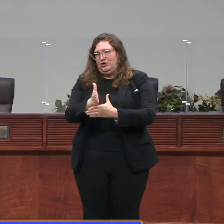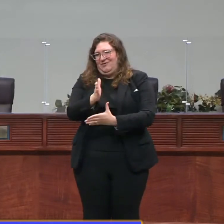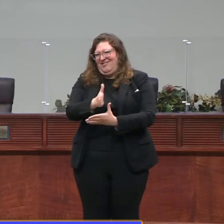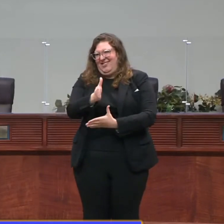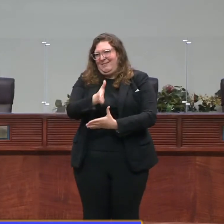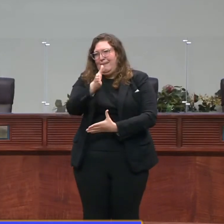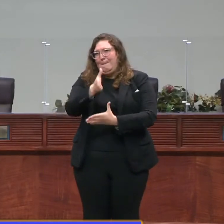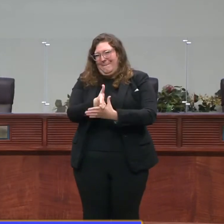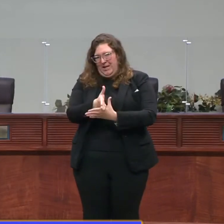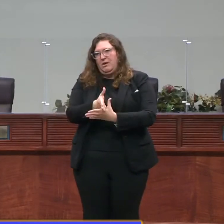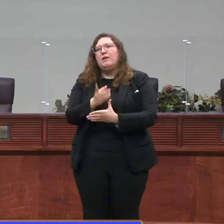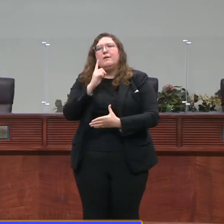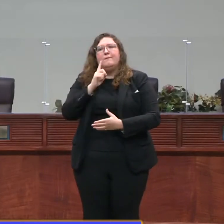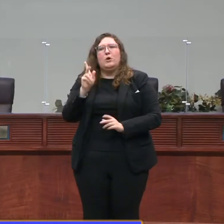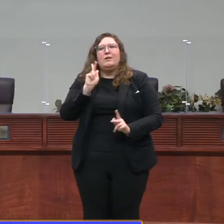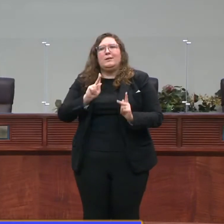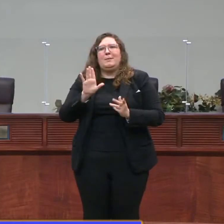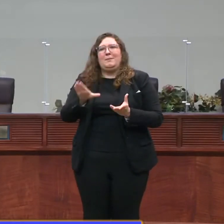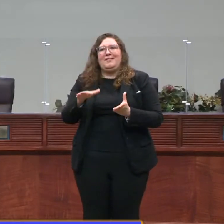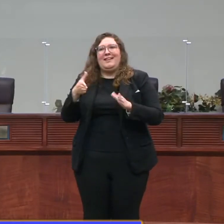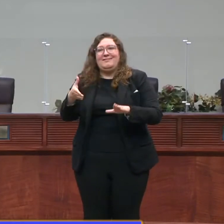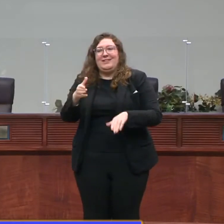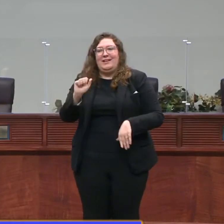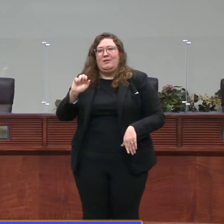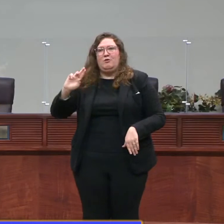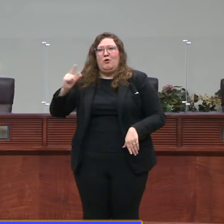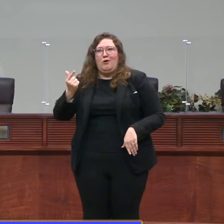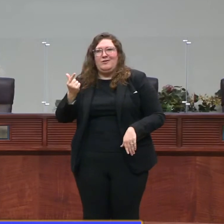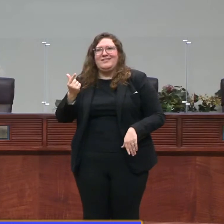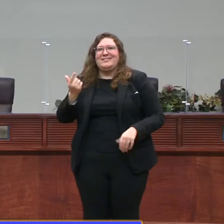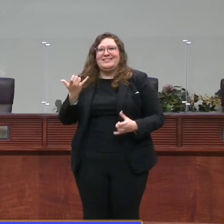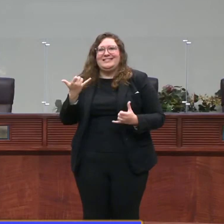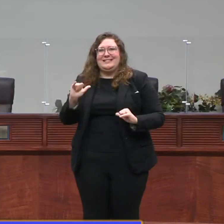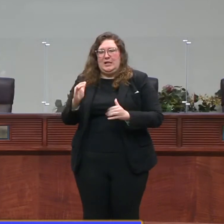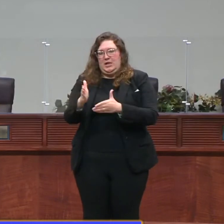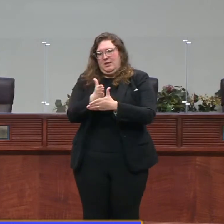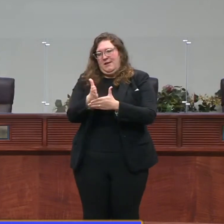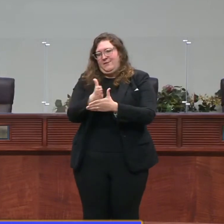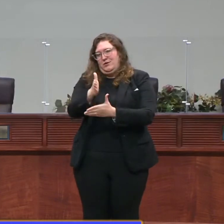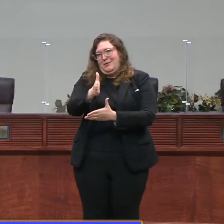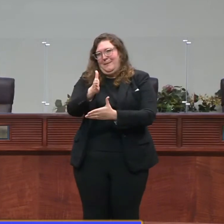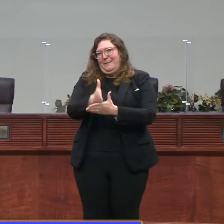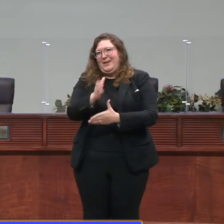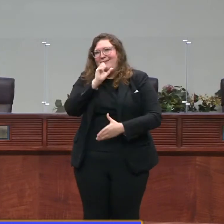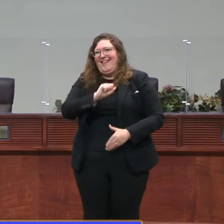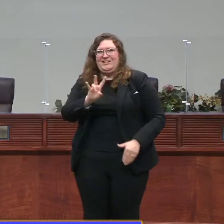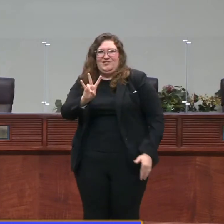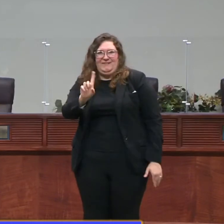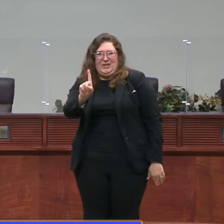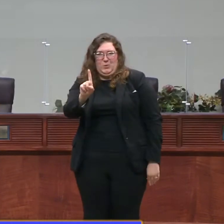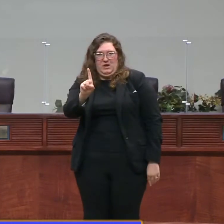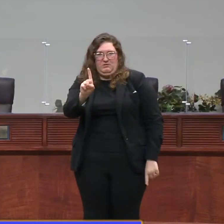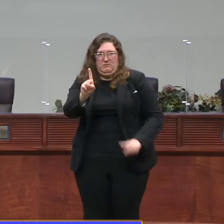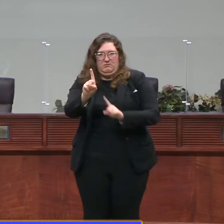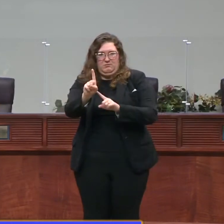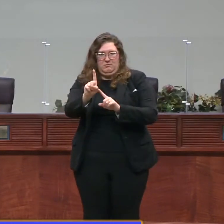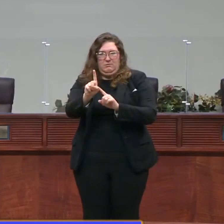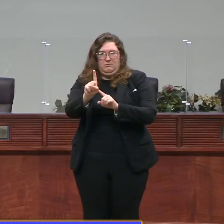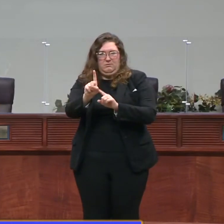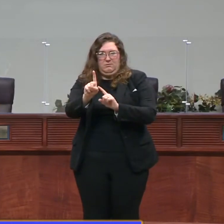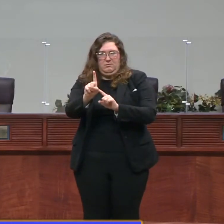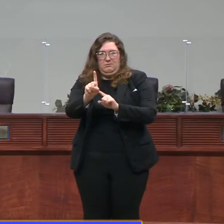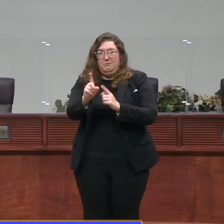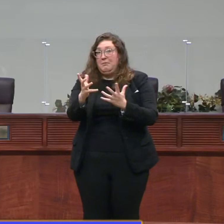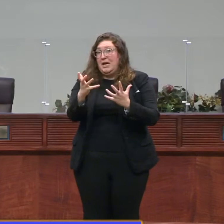who died in August is still at 71. But just a reflection of that, so